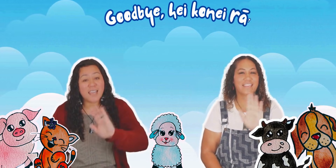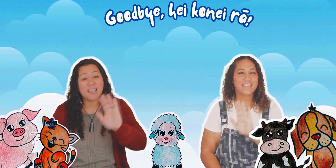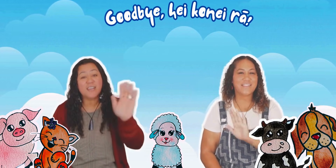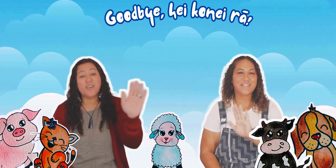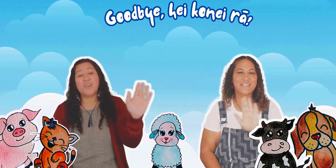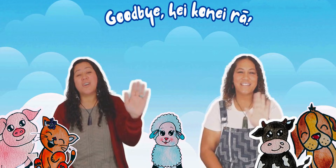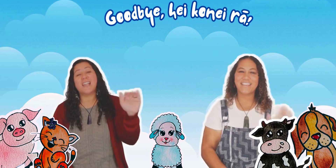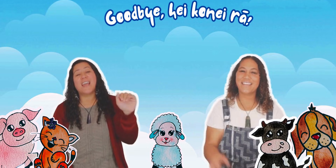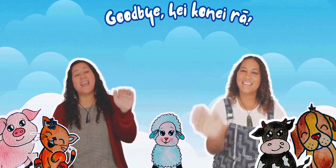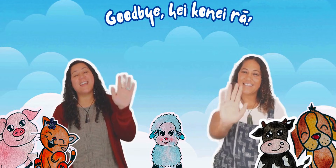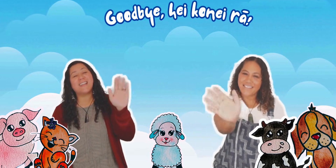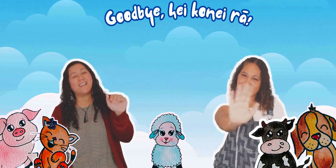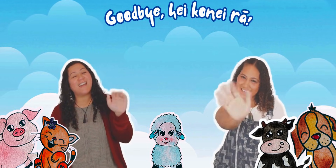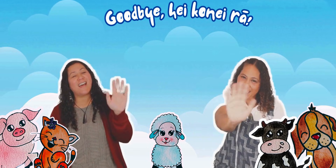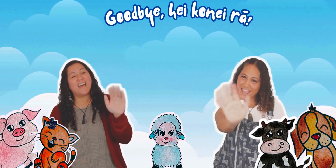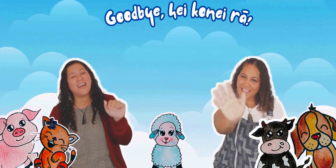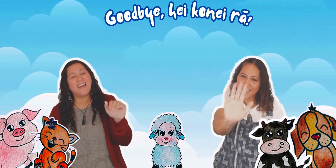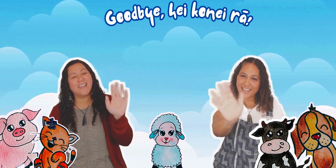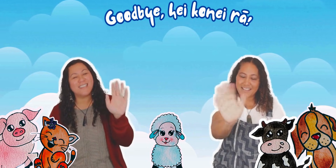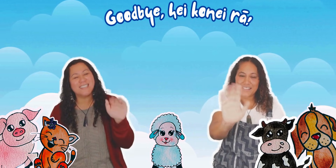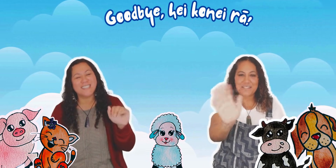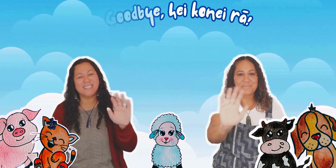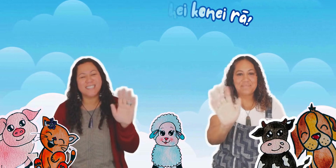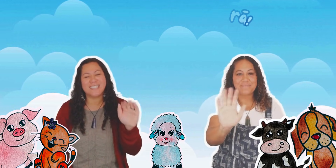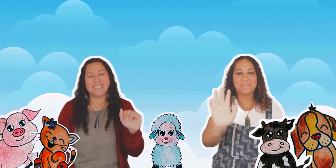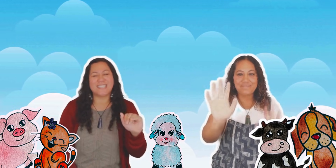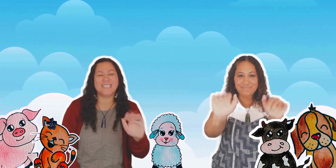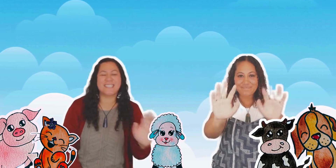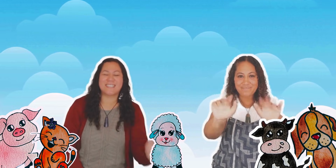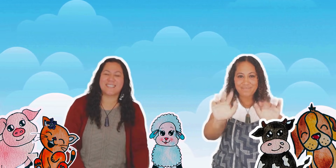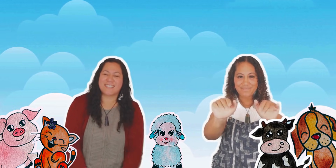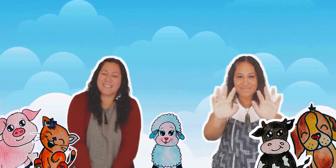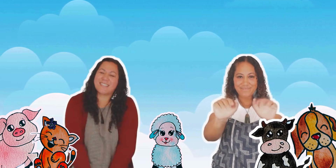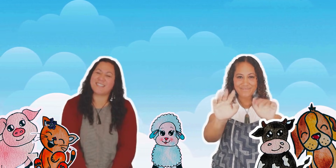Goodbye, hey koneira.